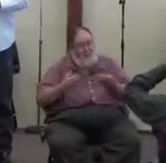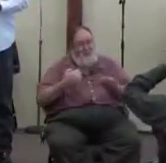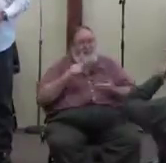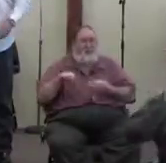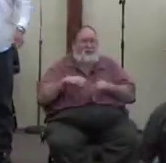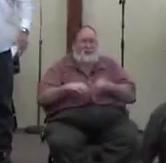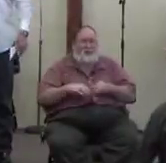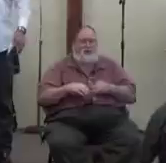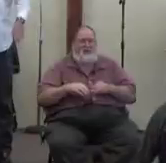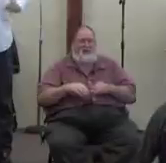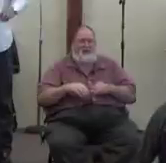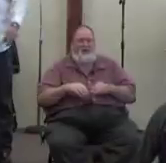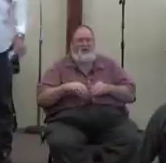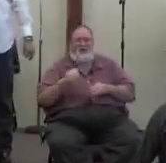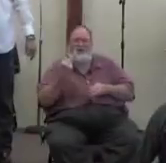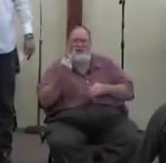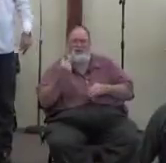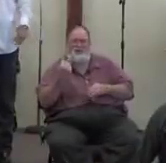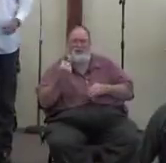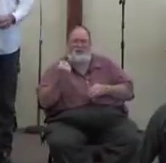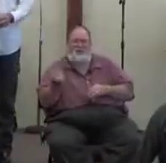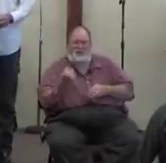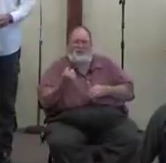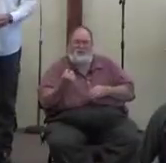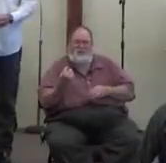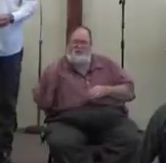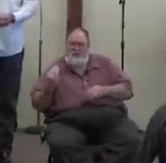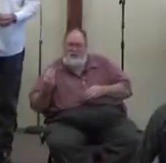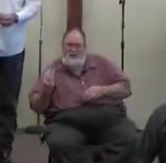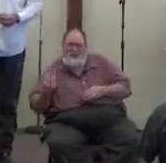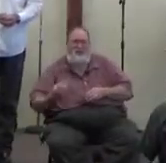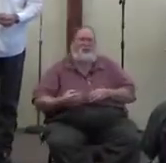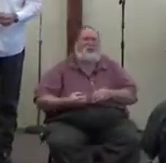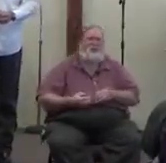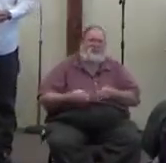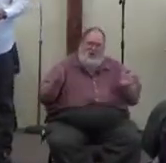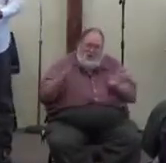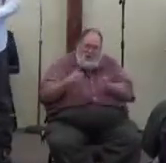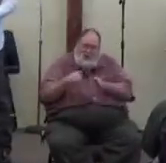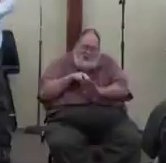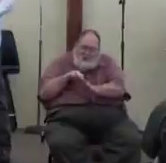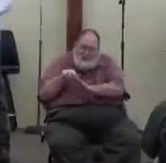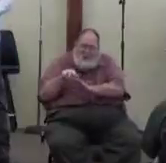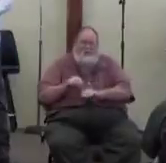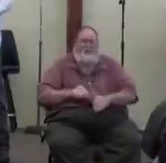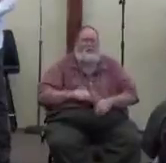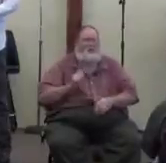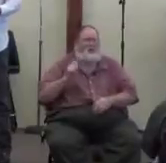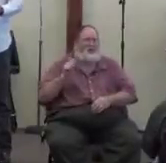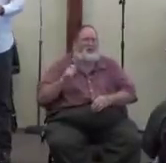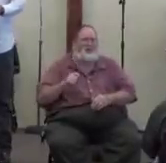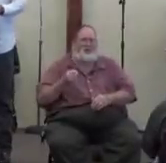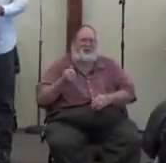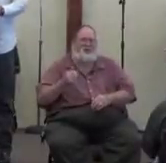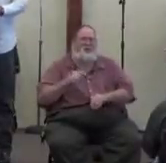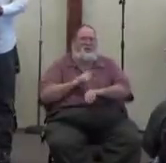can. It's just going to be a little short 12-footer. It's only 12 inches off the ground, so it's not going to be a big deal. It just takes time to go over there